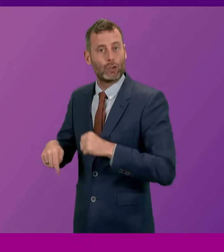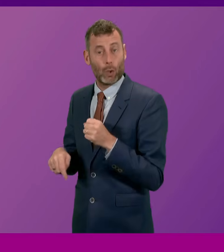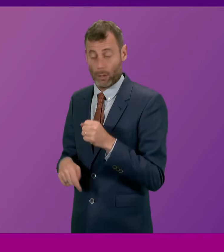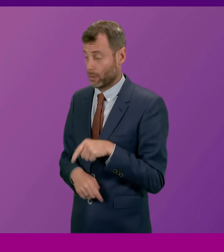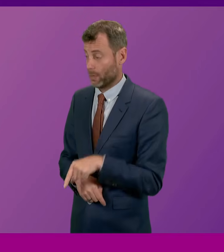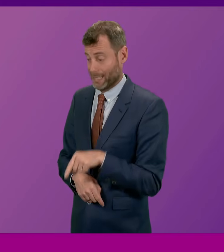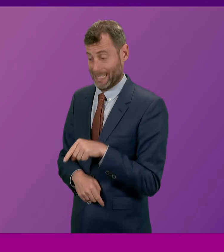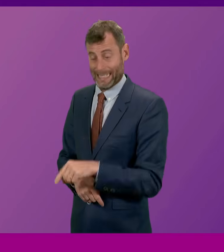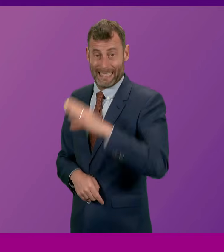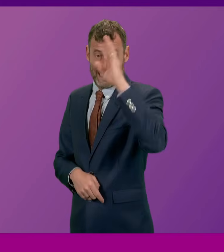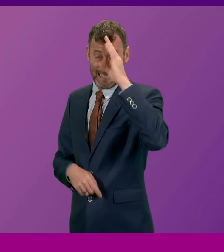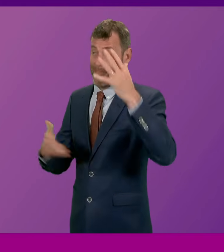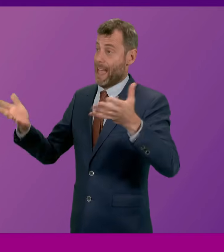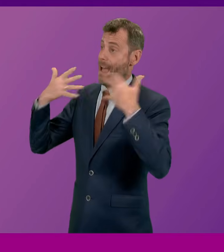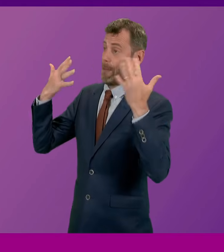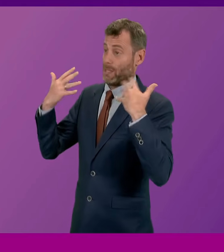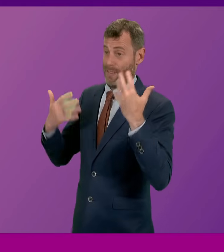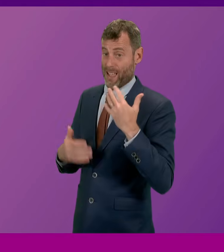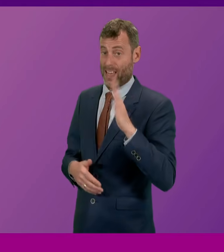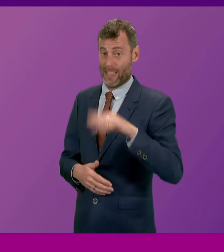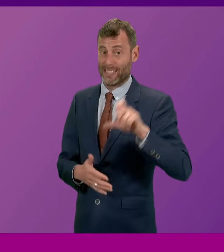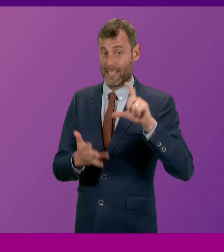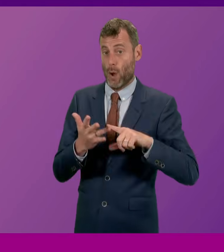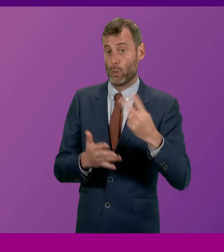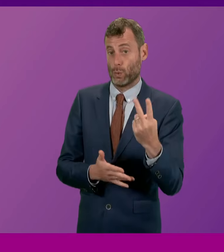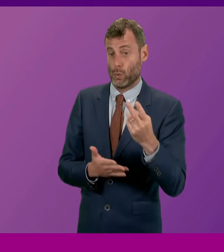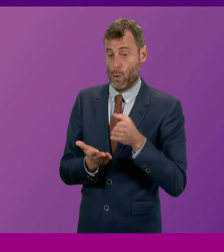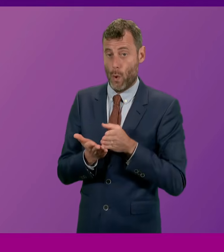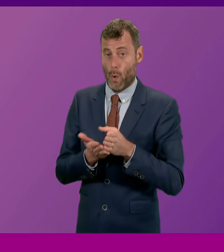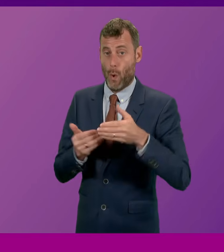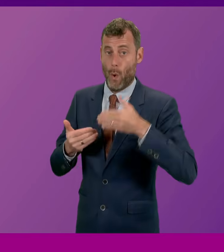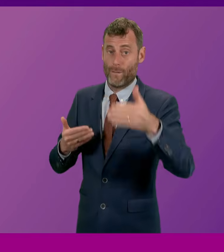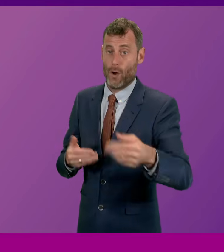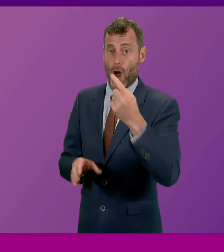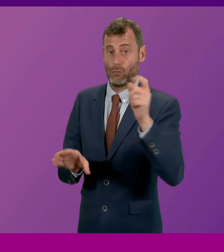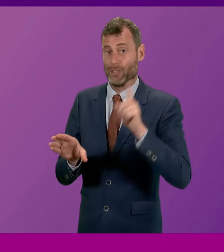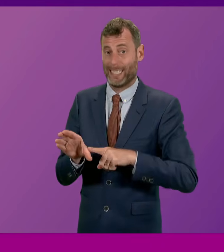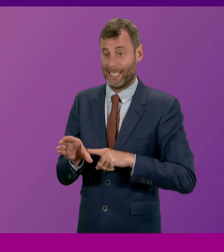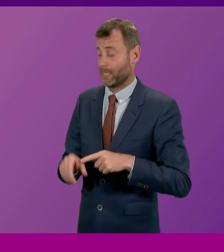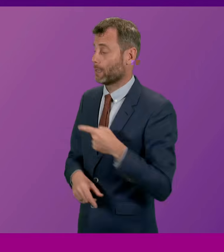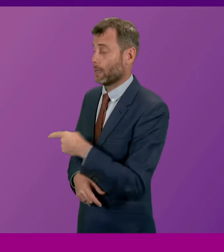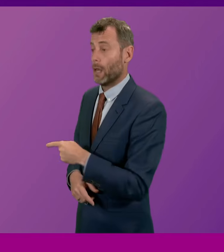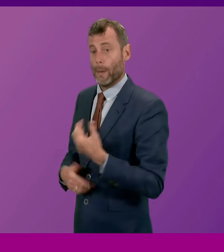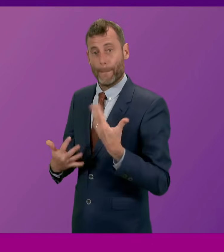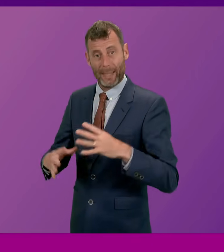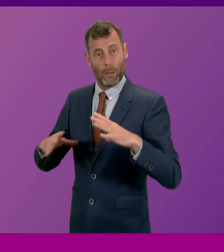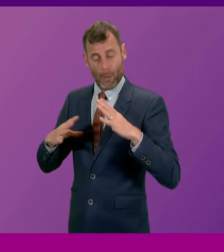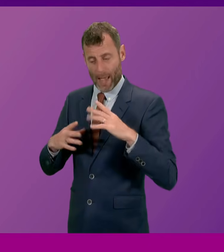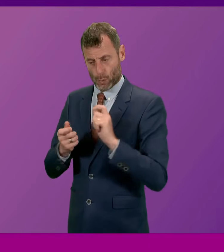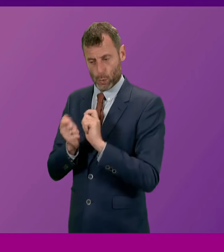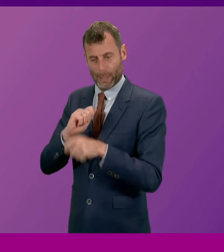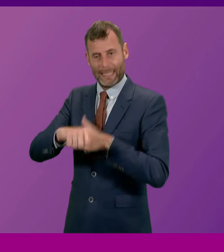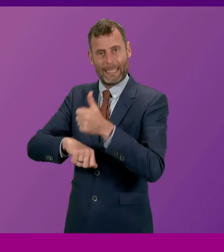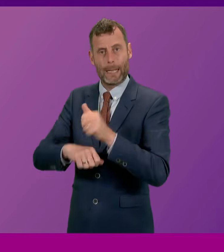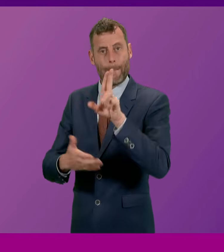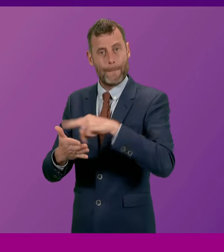more potent in the atmosphere than carbon dioxide over a 100-year period. Preparations have already been made for the ban coming into force, and the